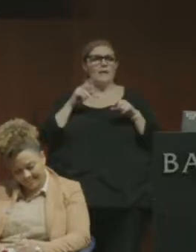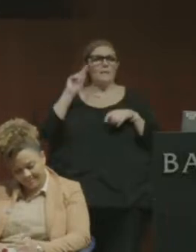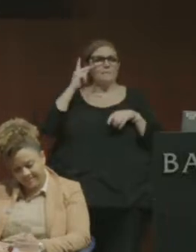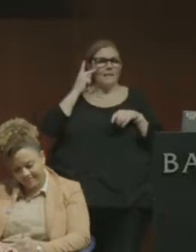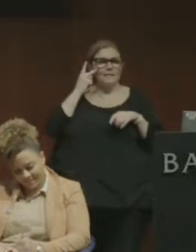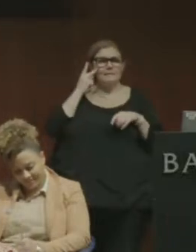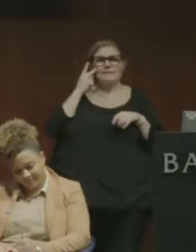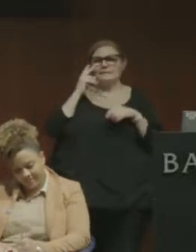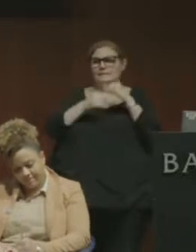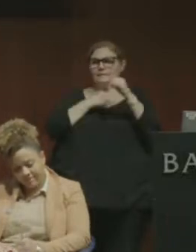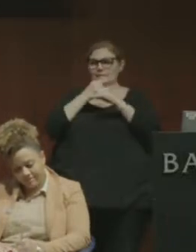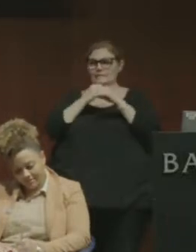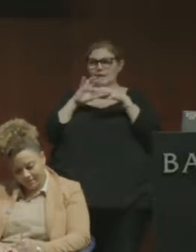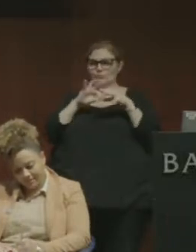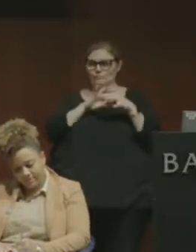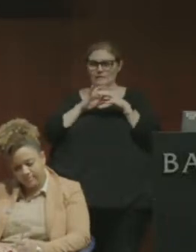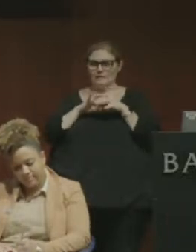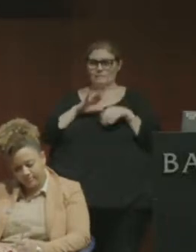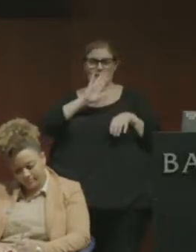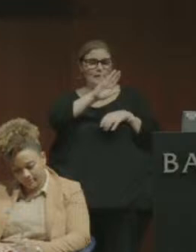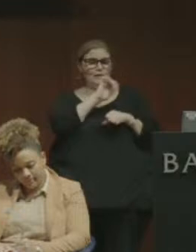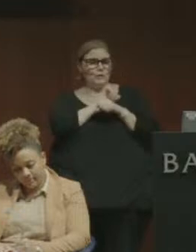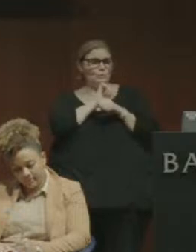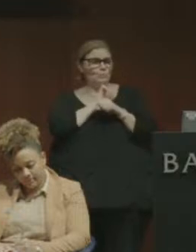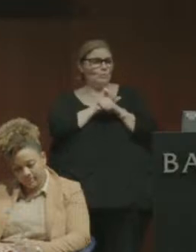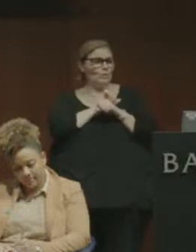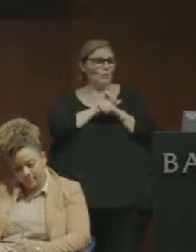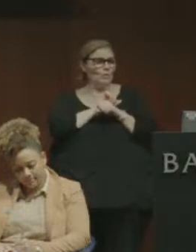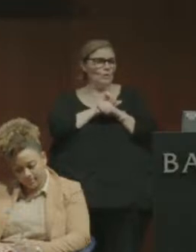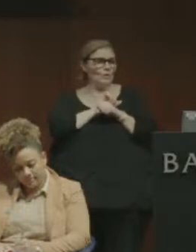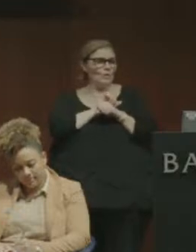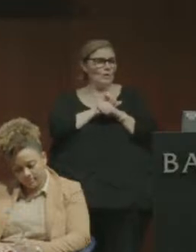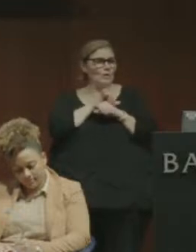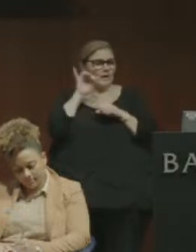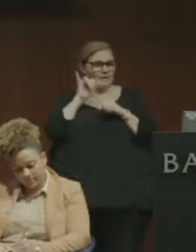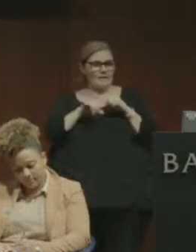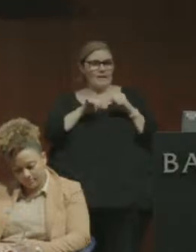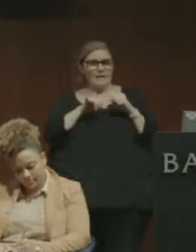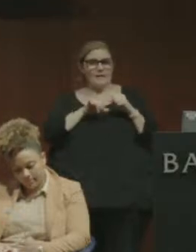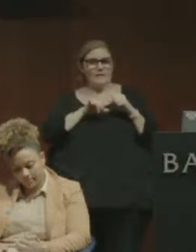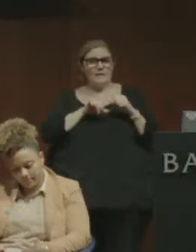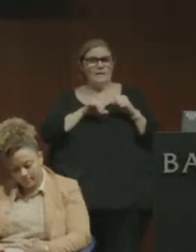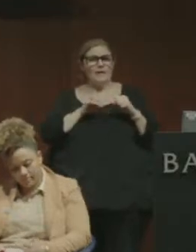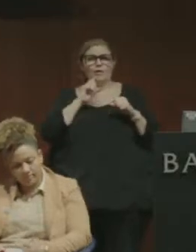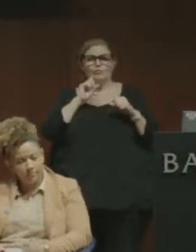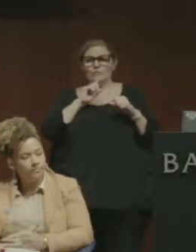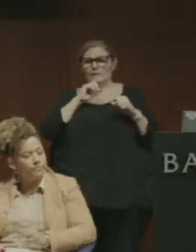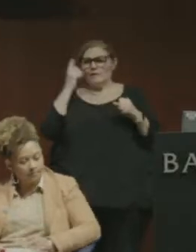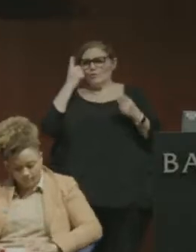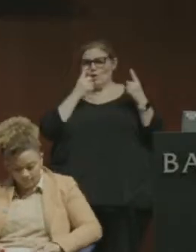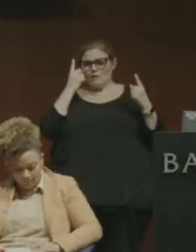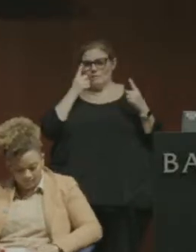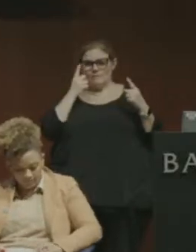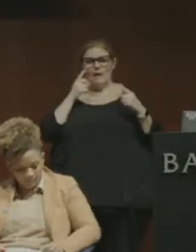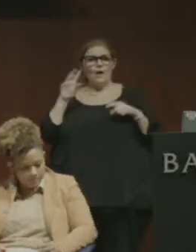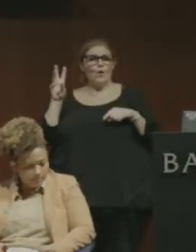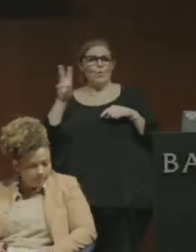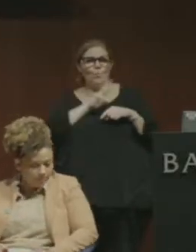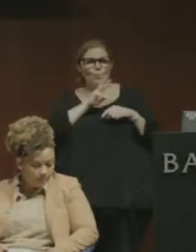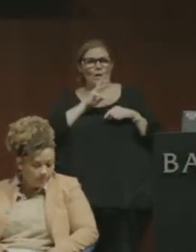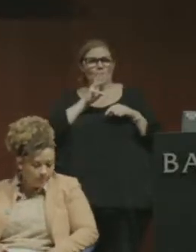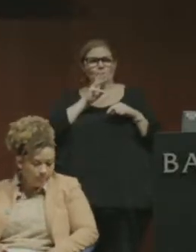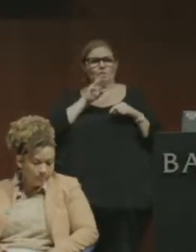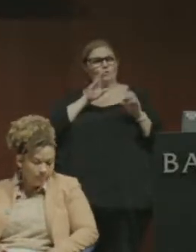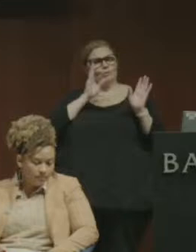politics and international relations, his work with the East India Company really thought about Western